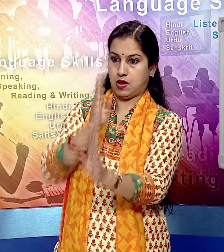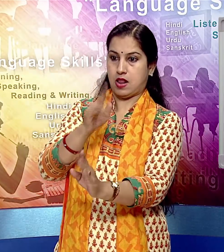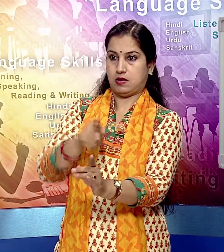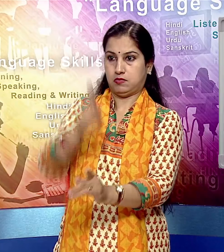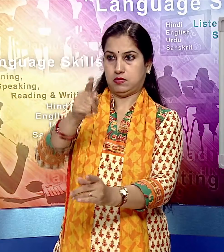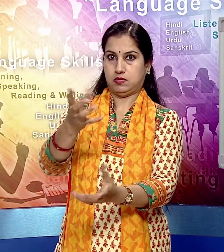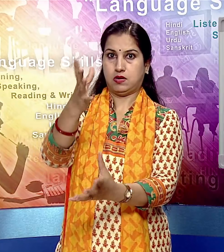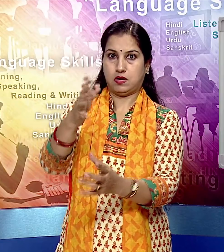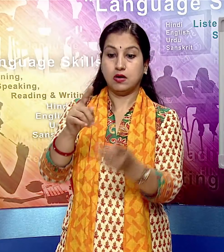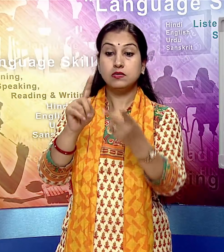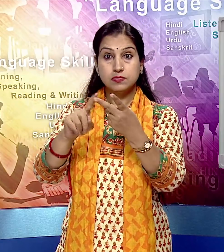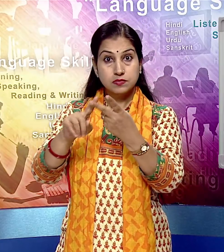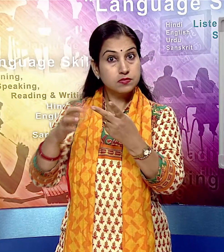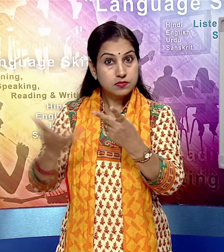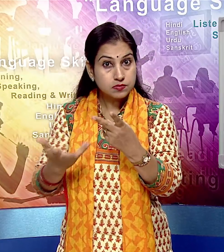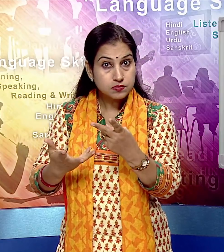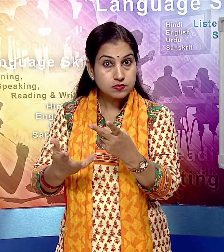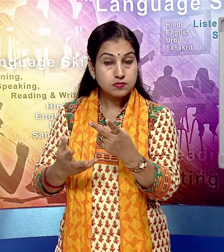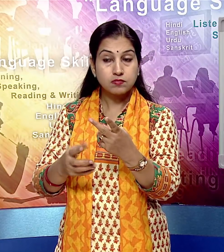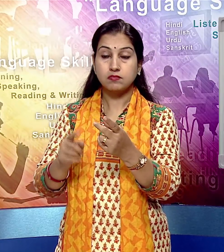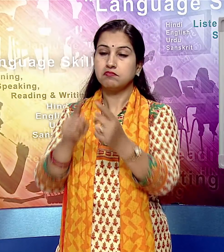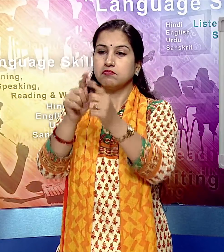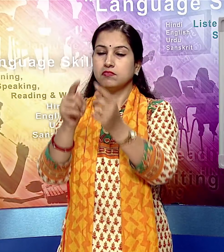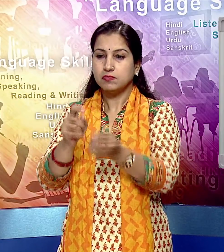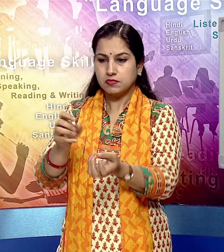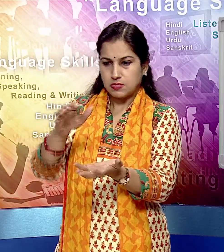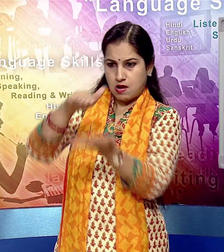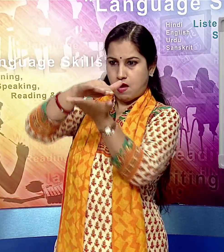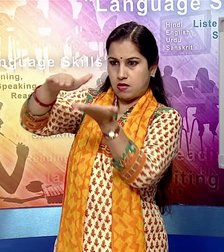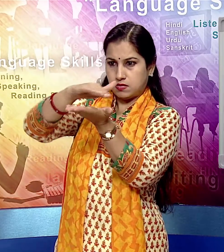and the other one is indirect steaming.